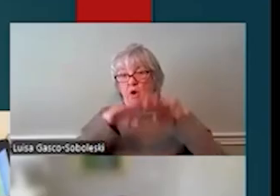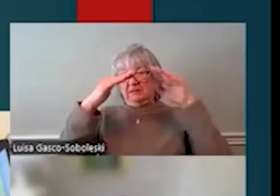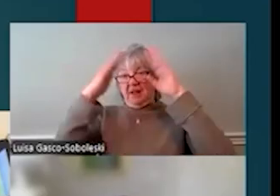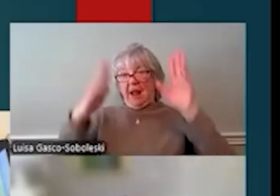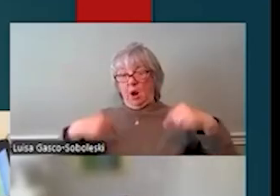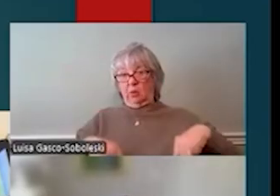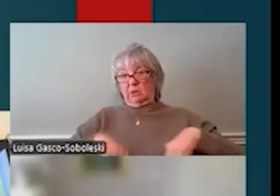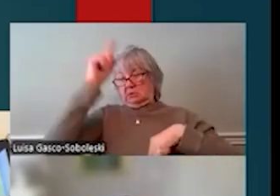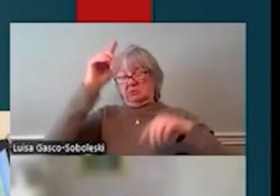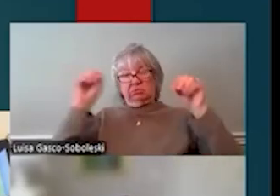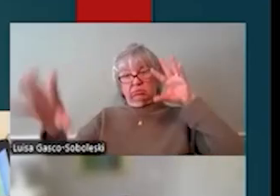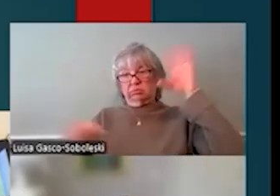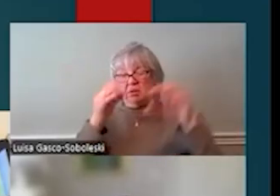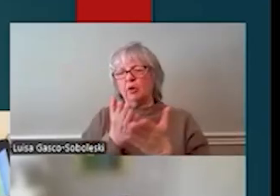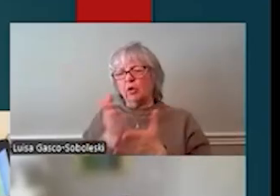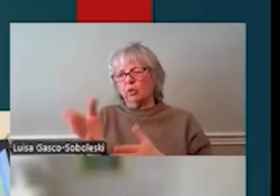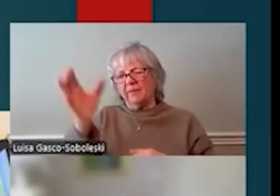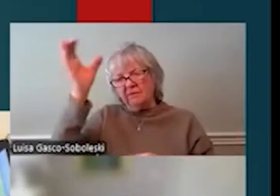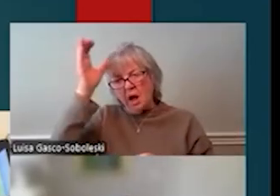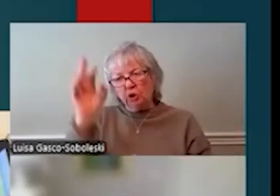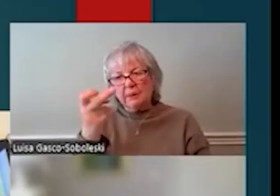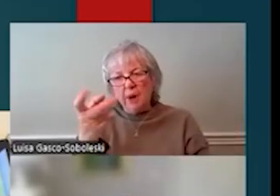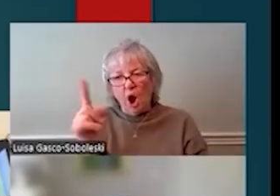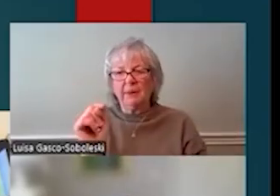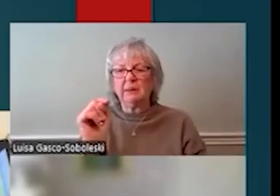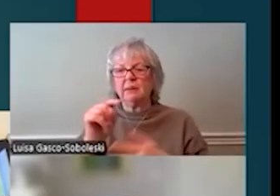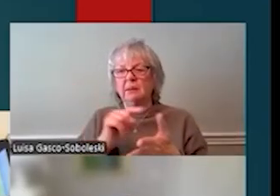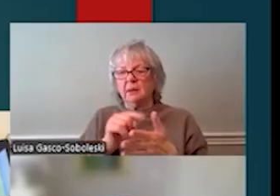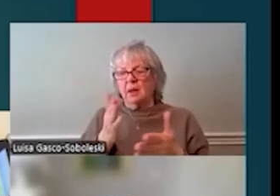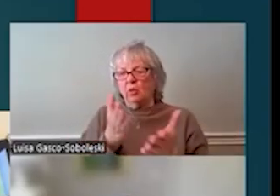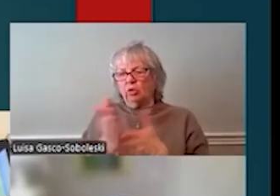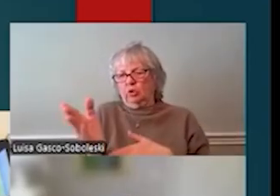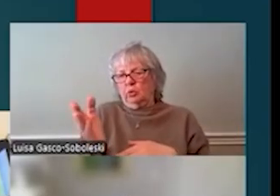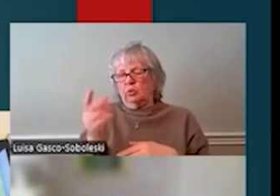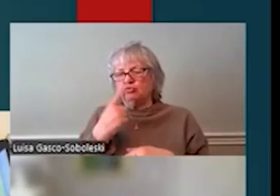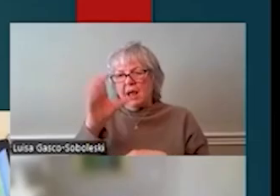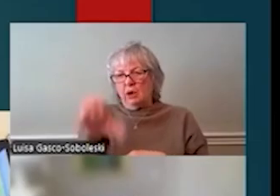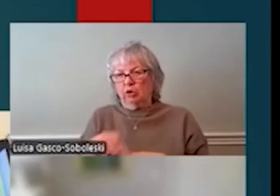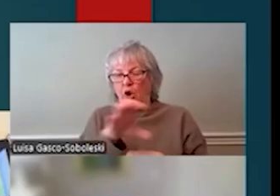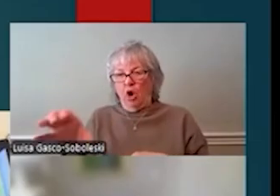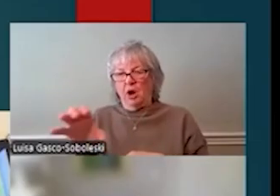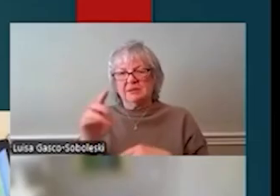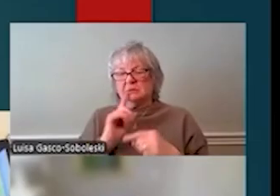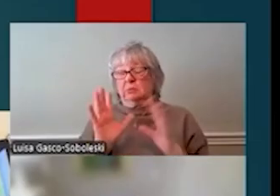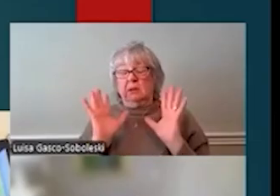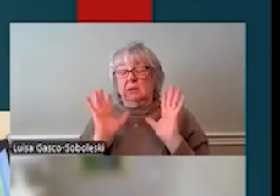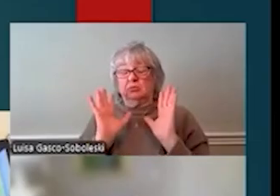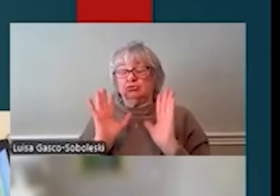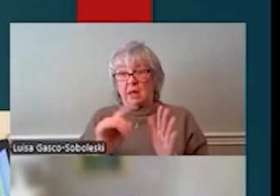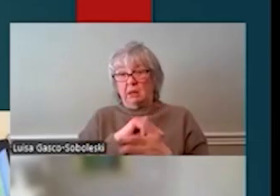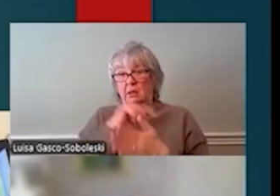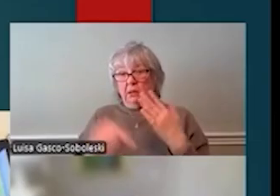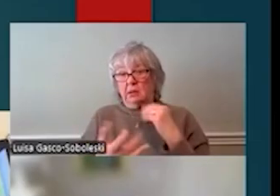lights that is able to have lights flashing throughout all 3 floors of the house. It can work in